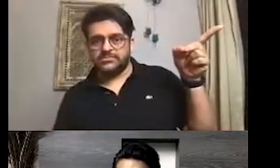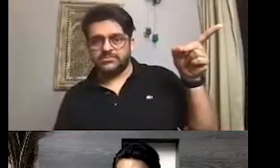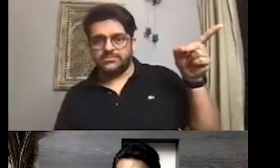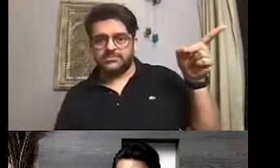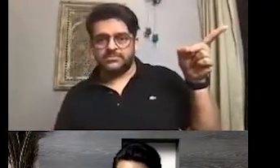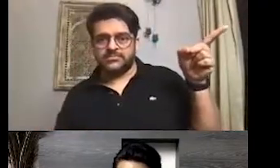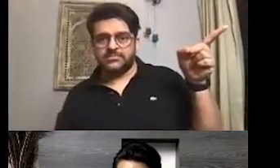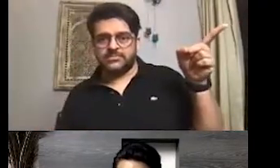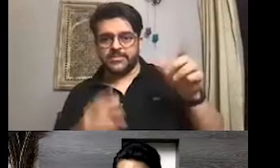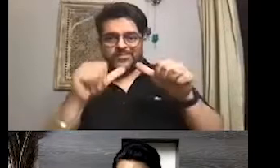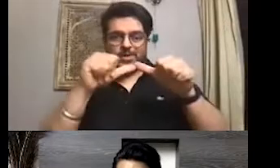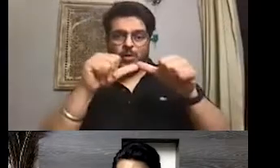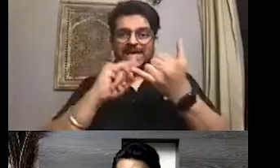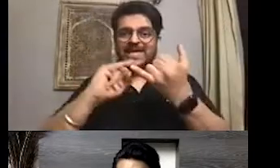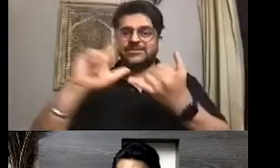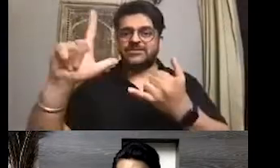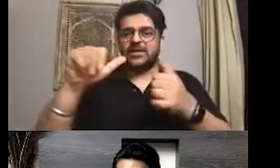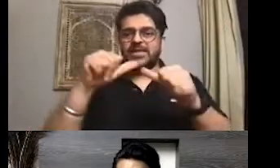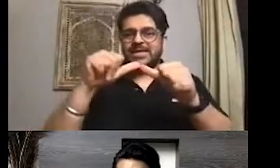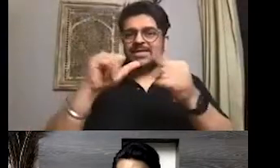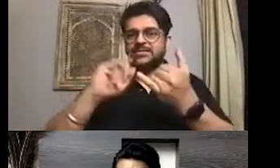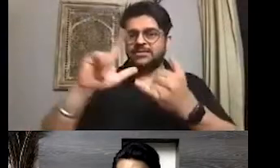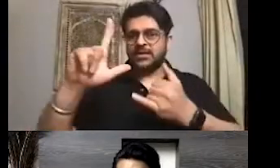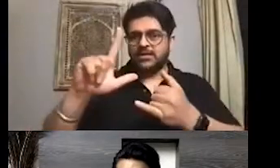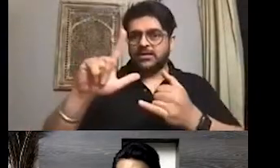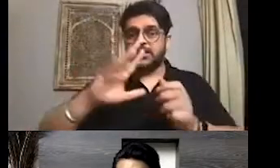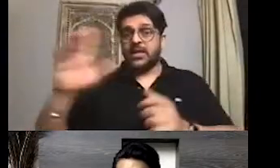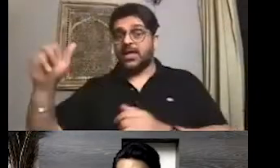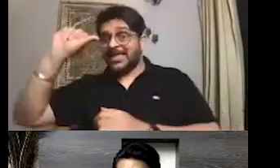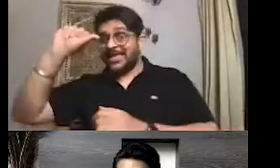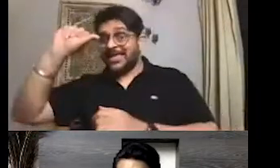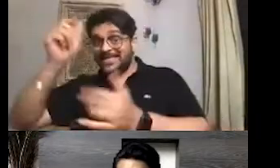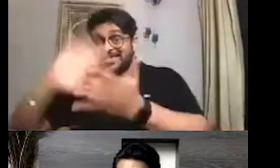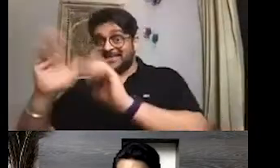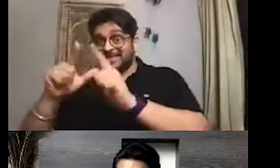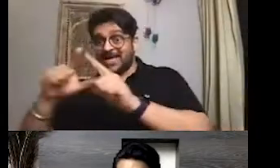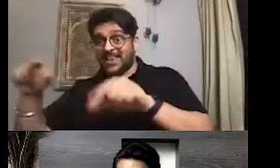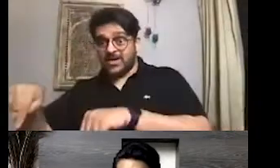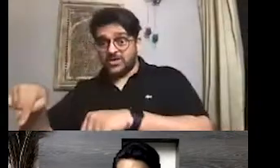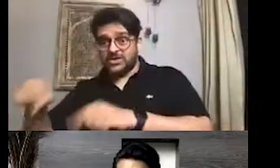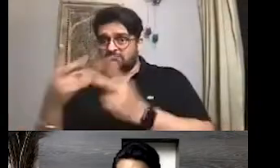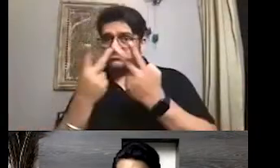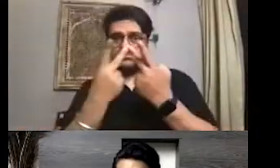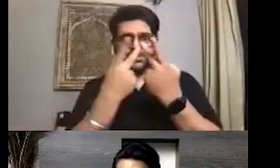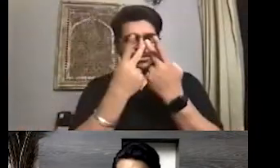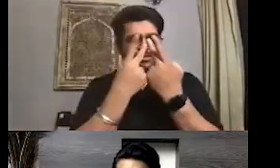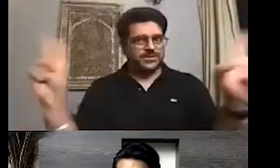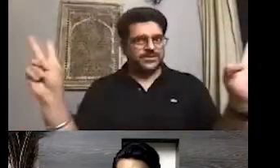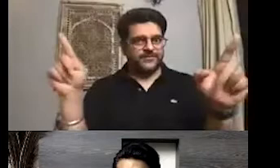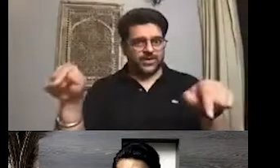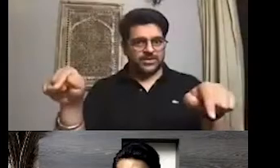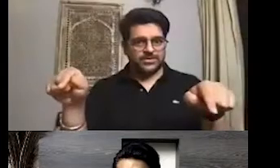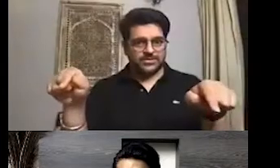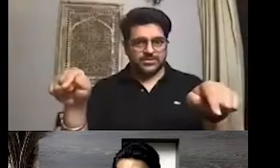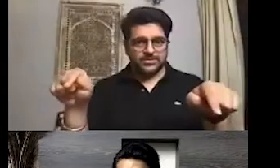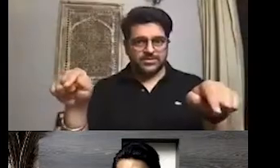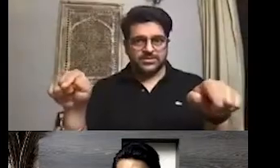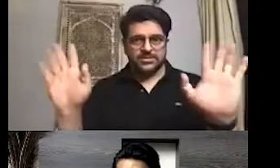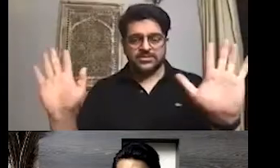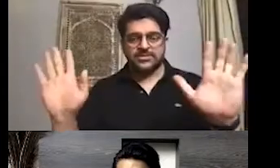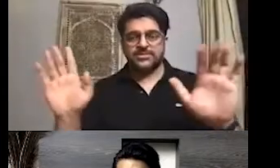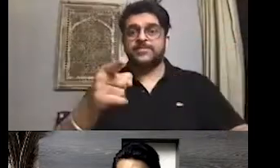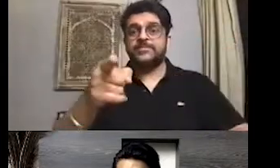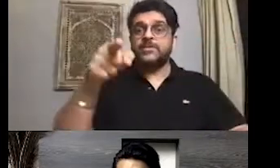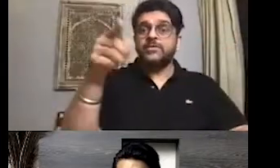that, yeah, from America, because they have more information related to the American Sign Language, but it's